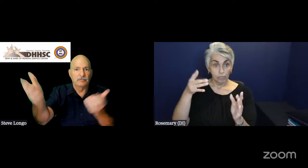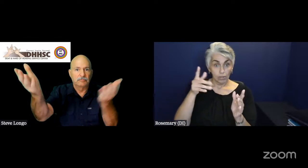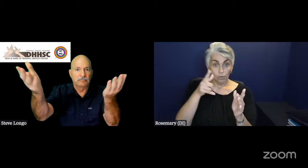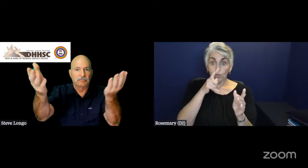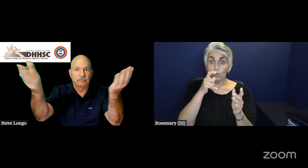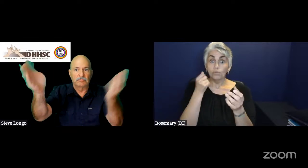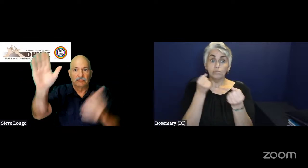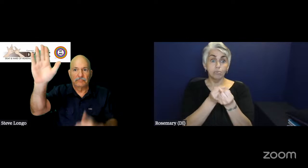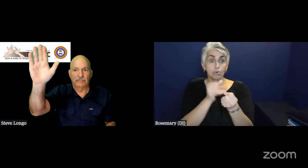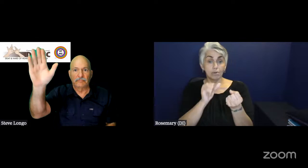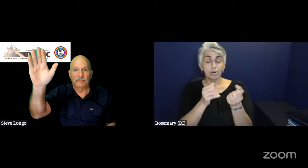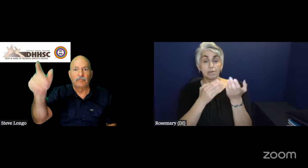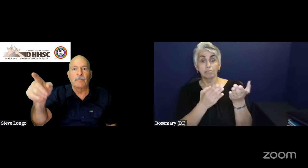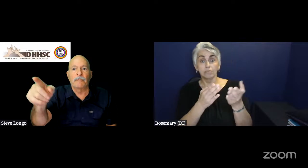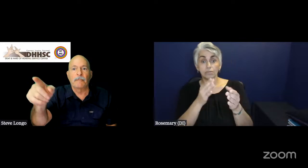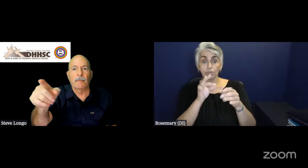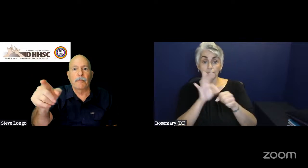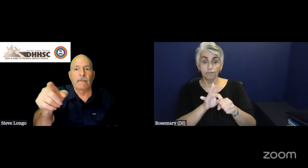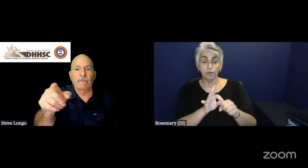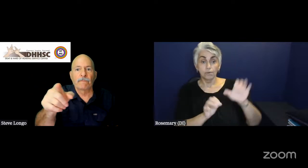now and moving and henceforth.